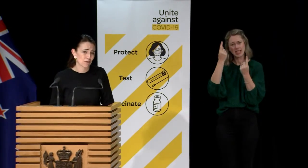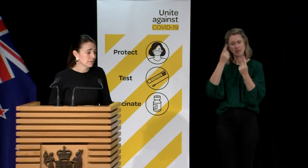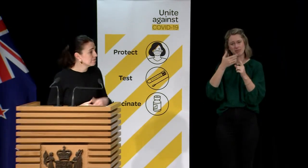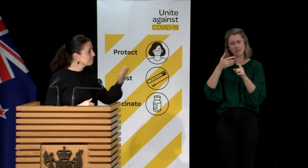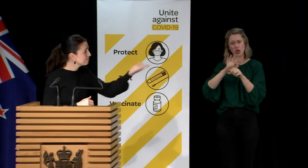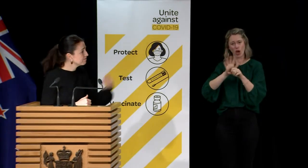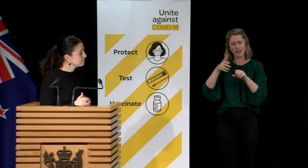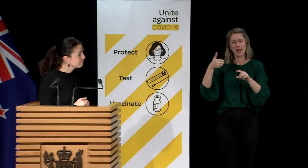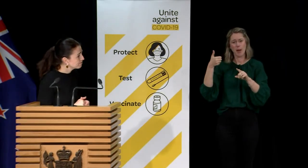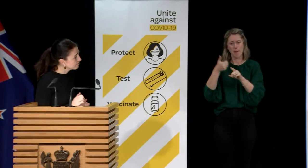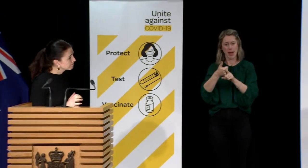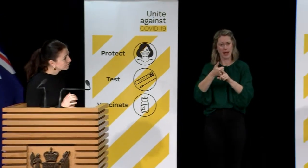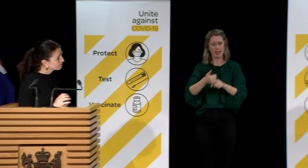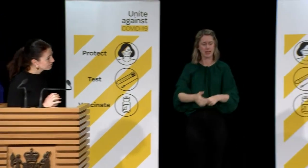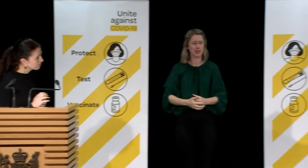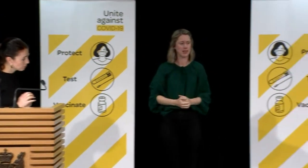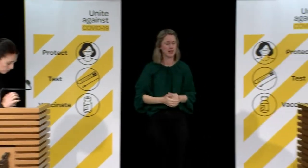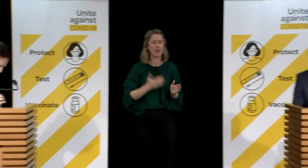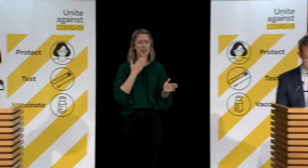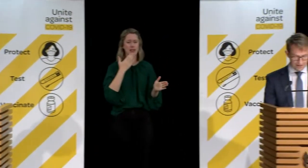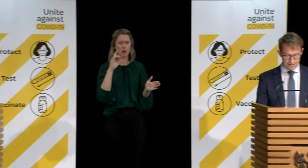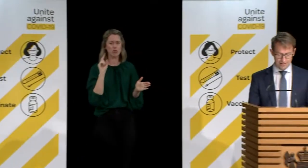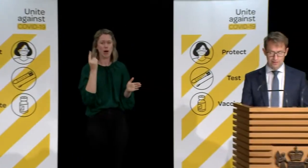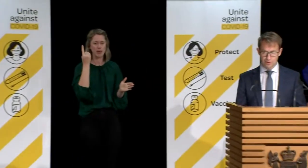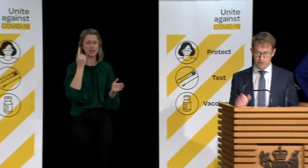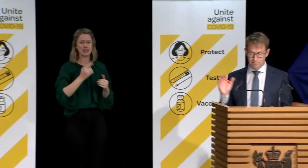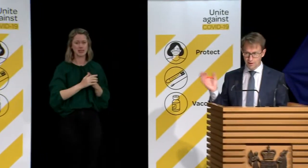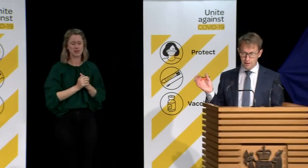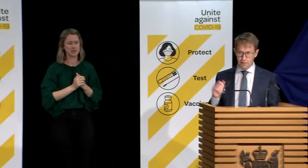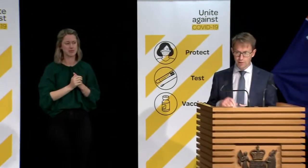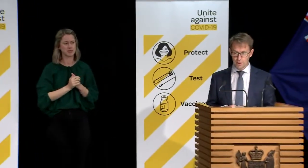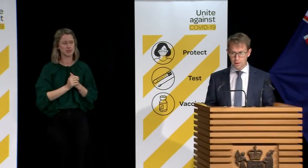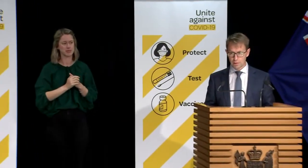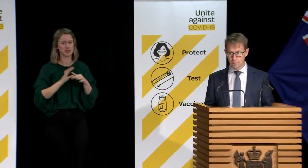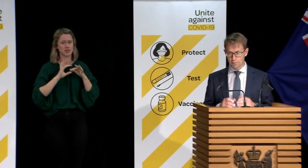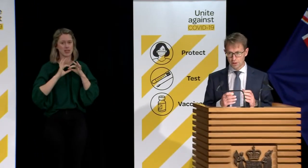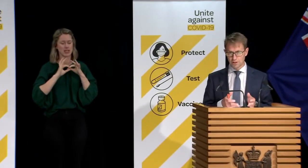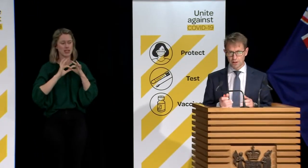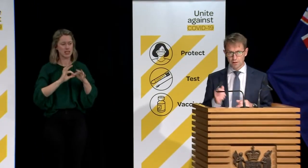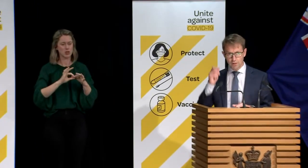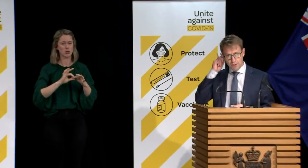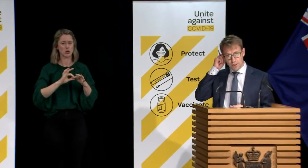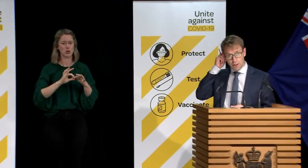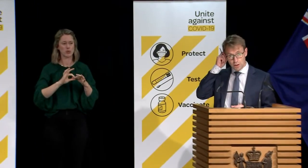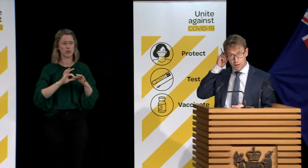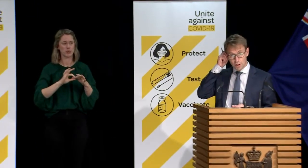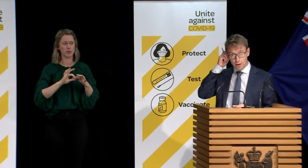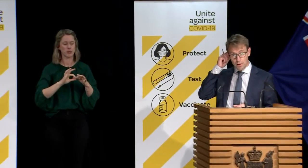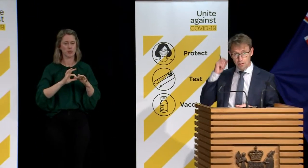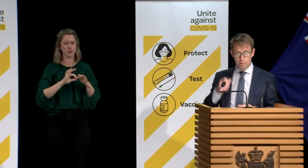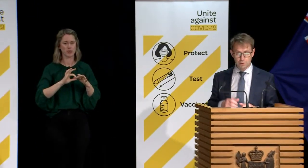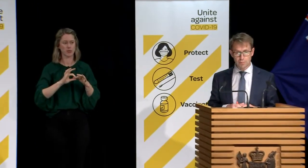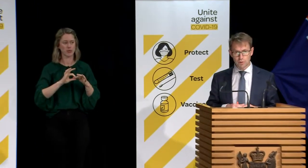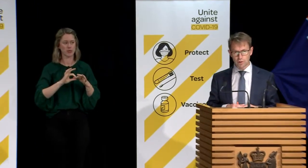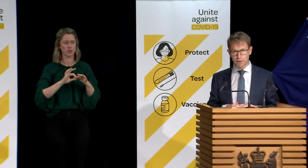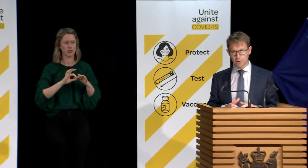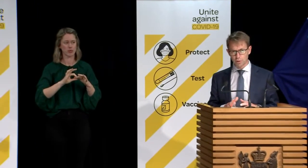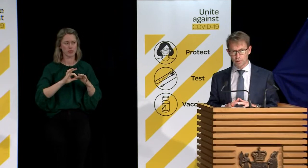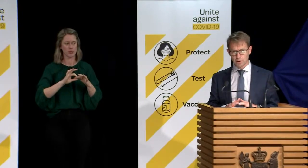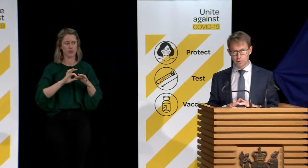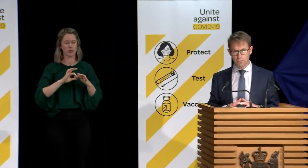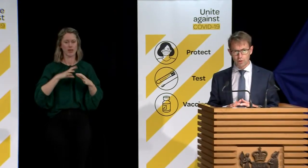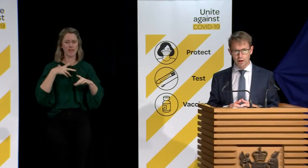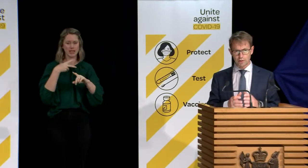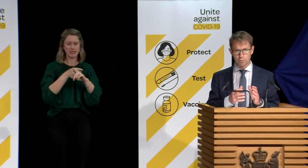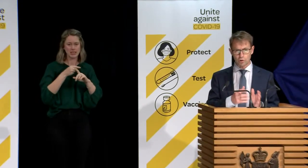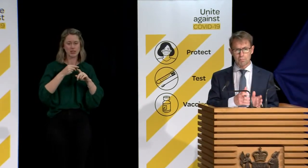impact of COVID. Thanks, Prime Minister. Just on the testing vaccination, the team in Auckland is